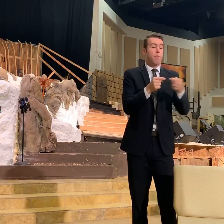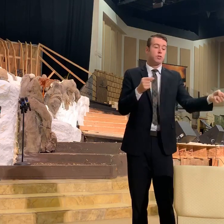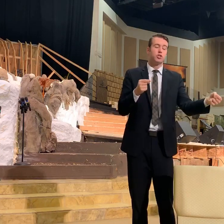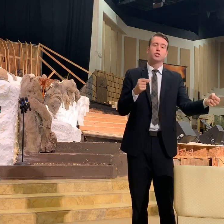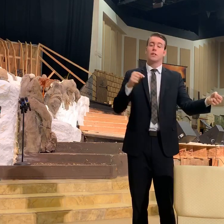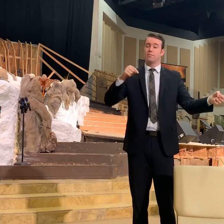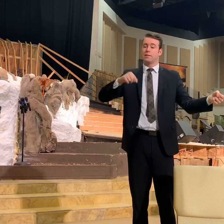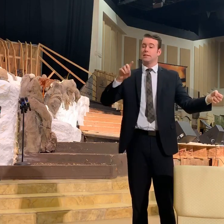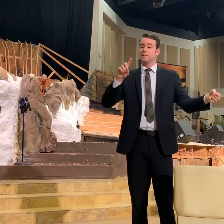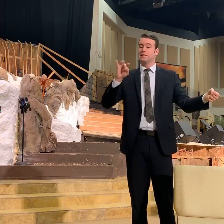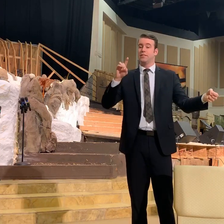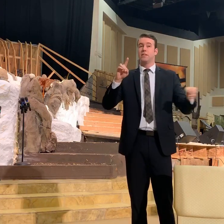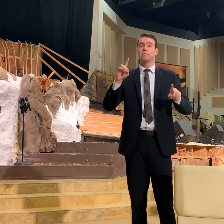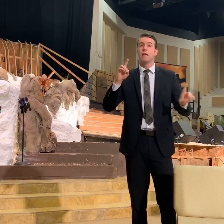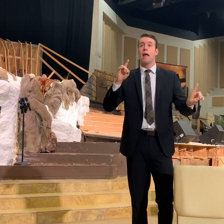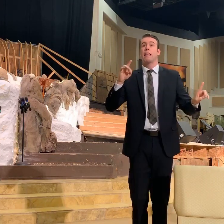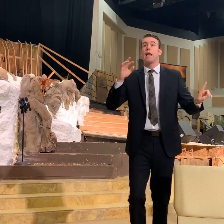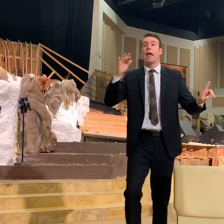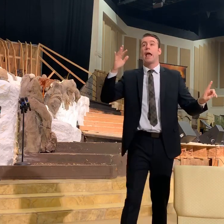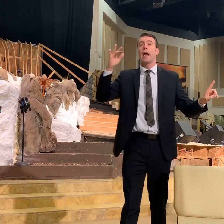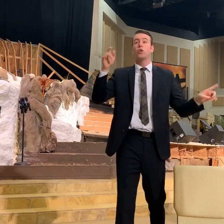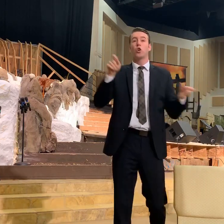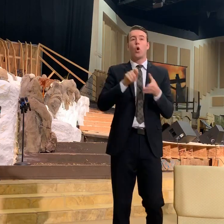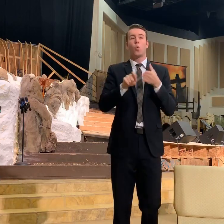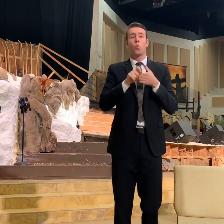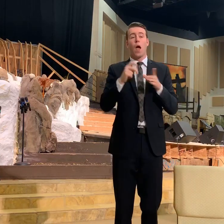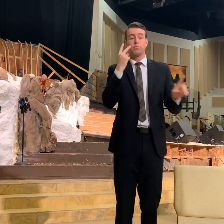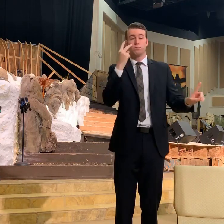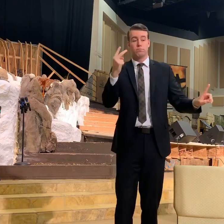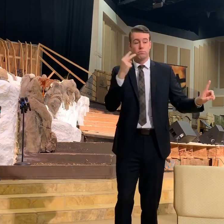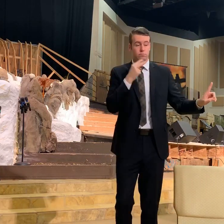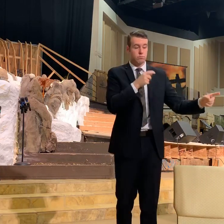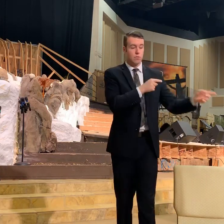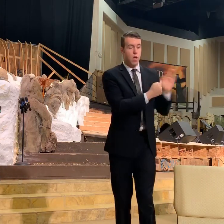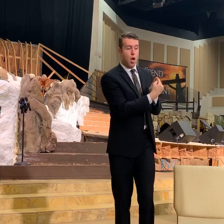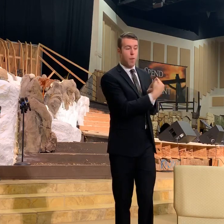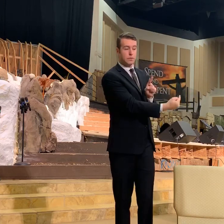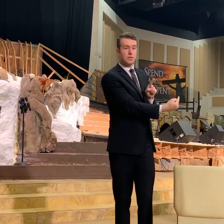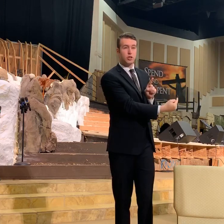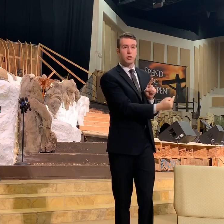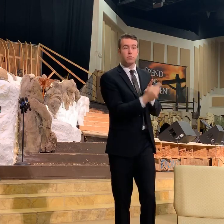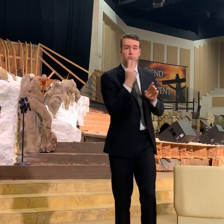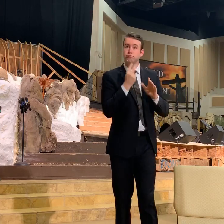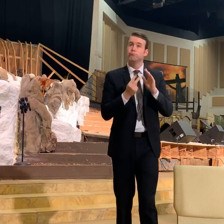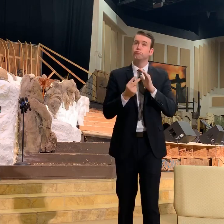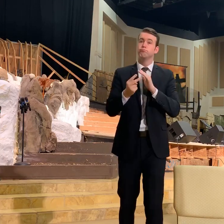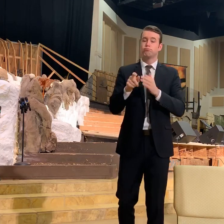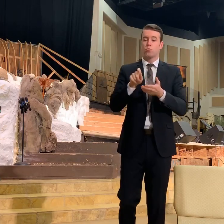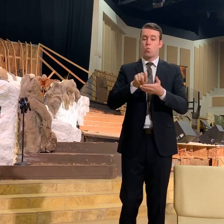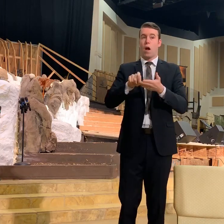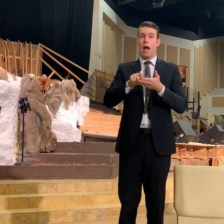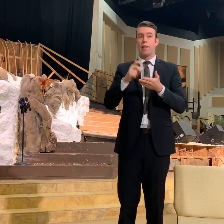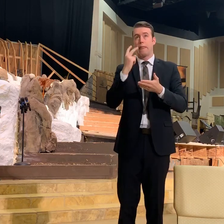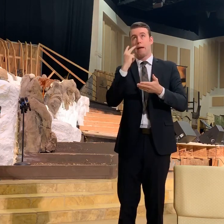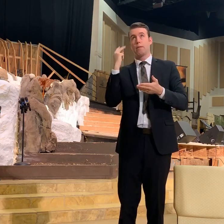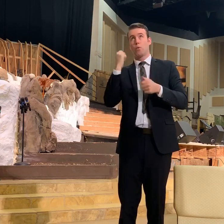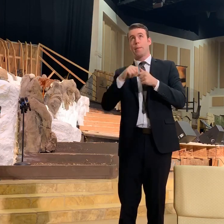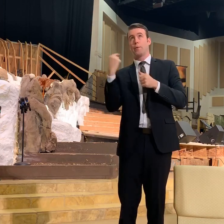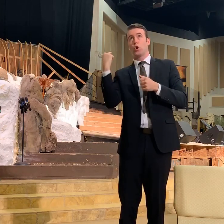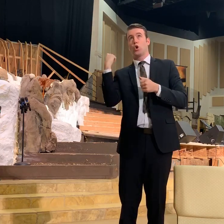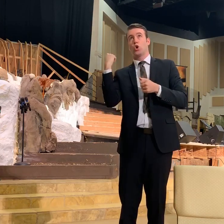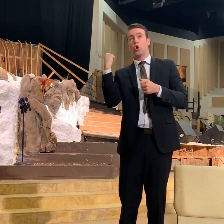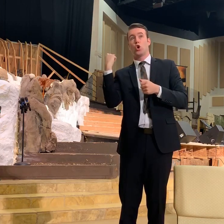probably sometime later, looking back on it. Bible scholars believe he's writing about the events that are in 1